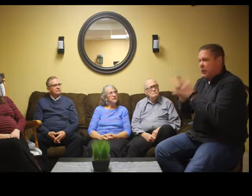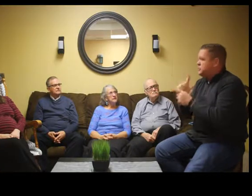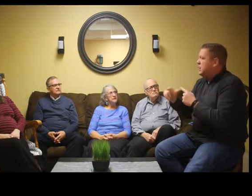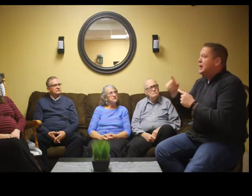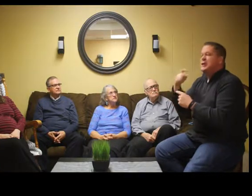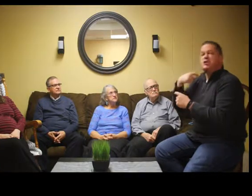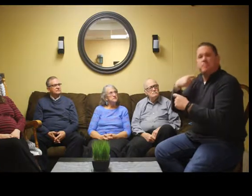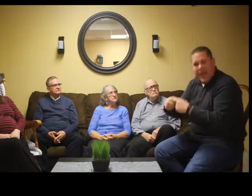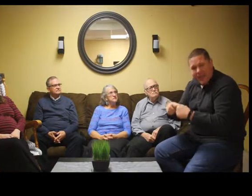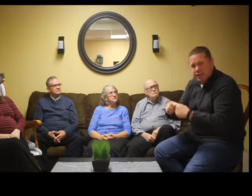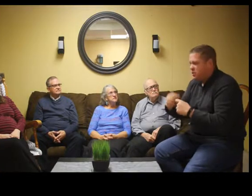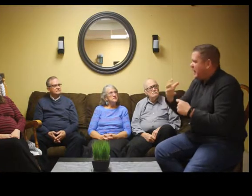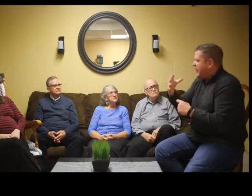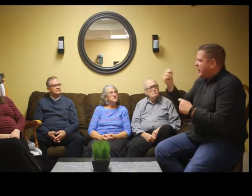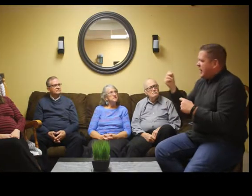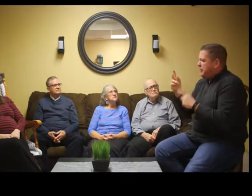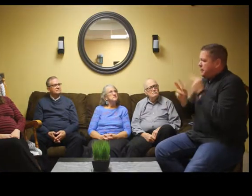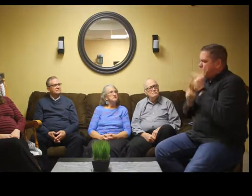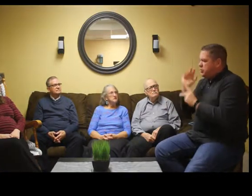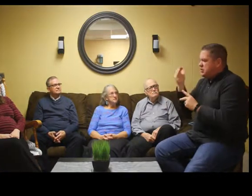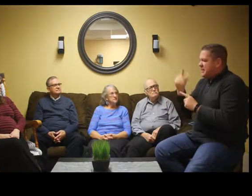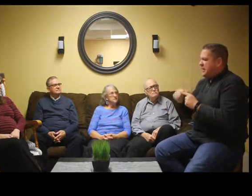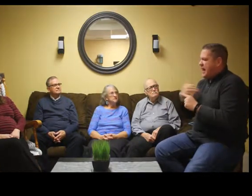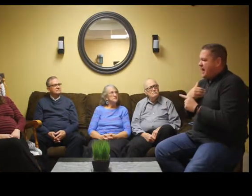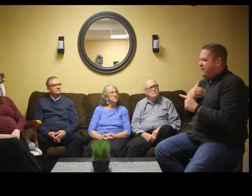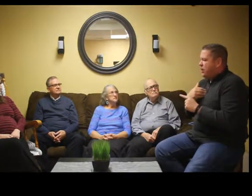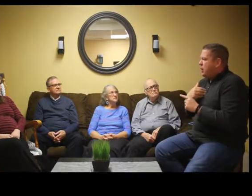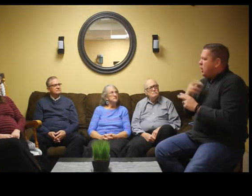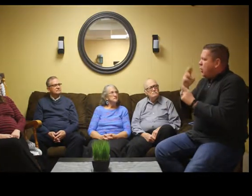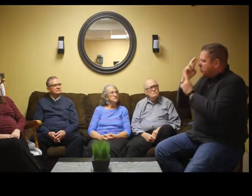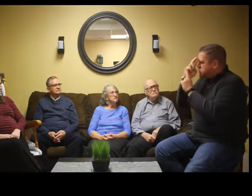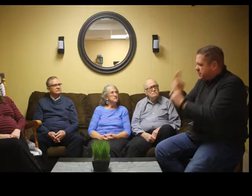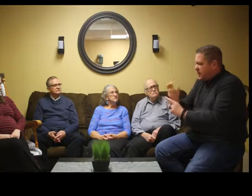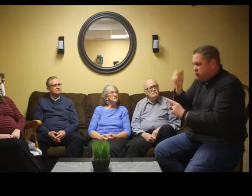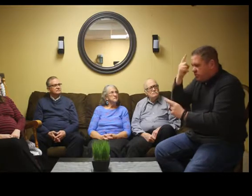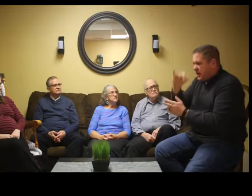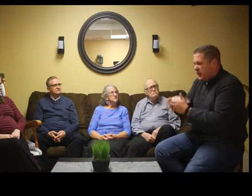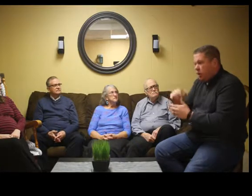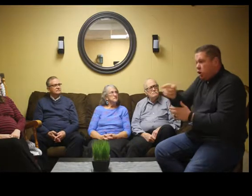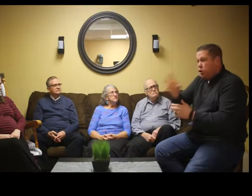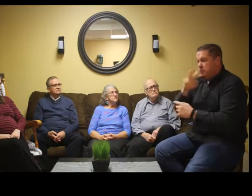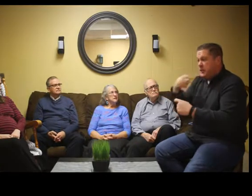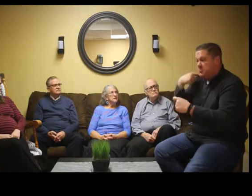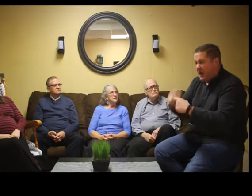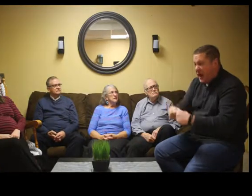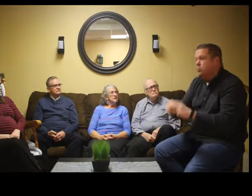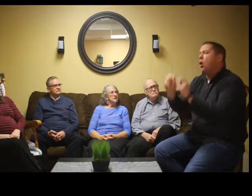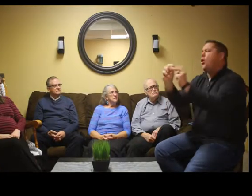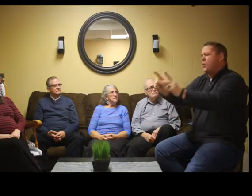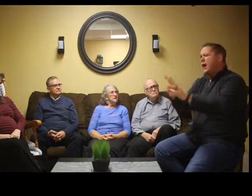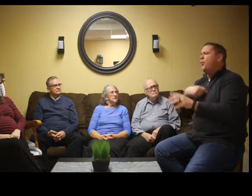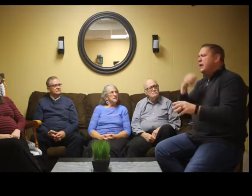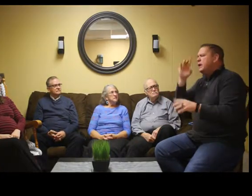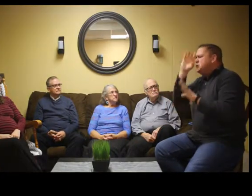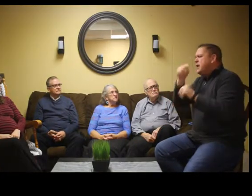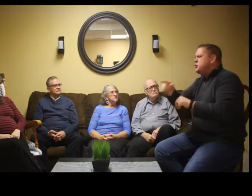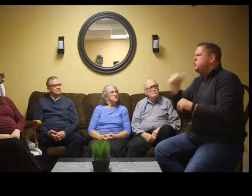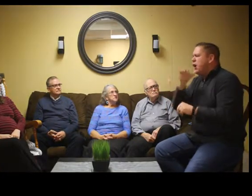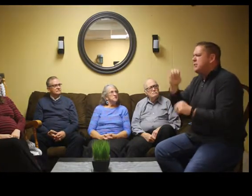but Spanish. And people seem to have a respect or understanding that you speak Spanish. Oh, okay, we expect you not to be